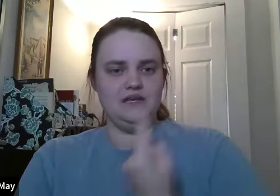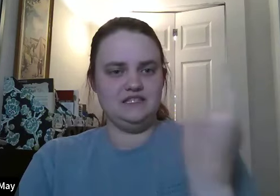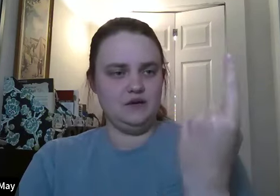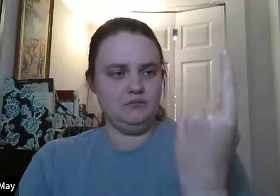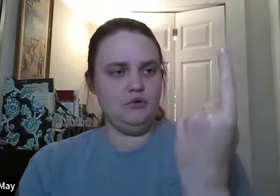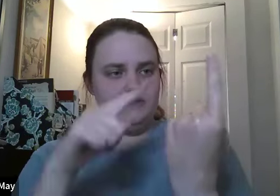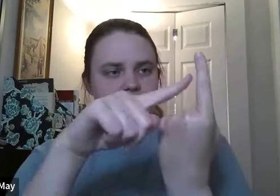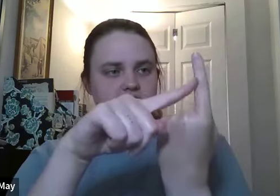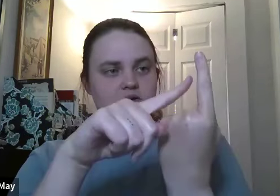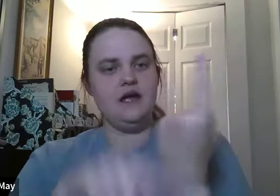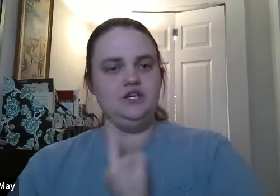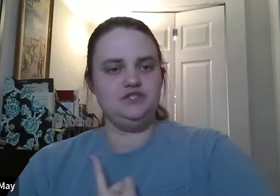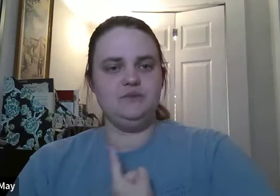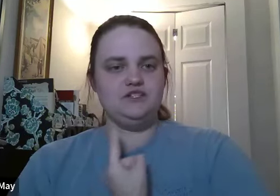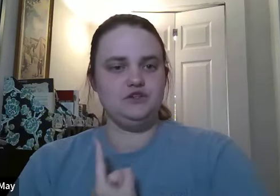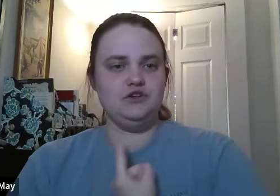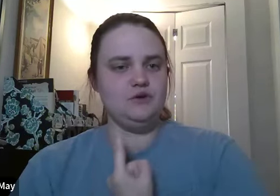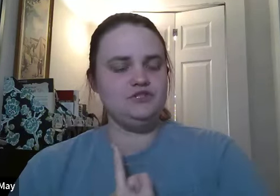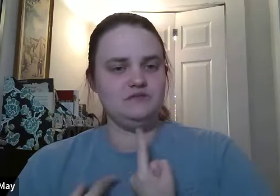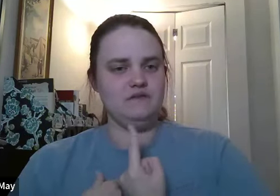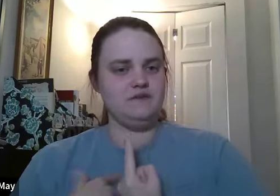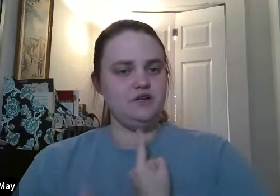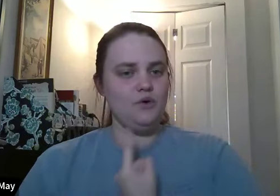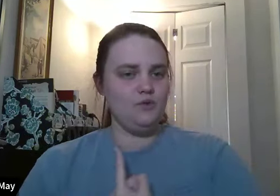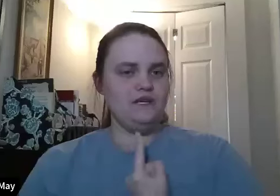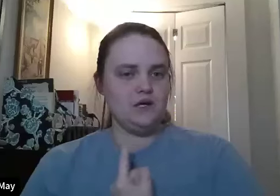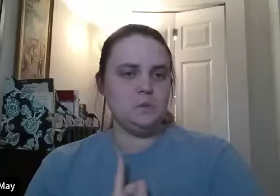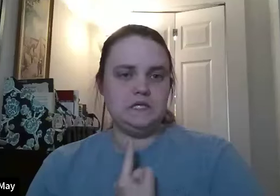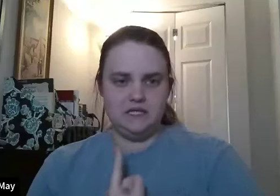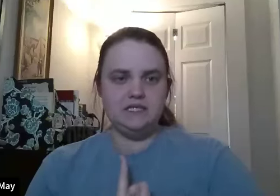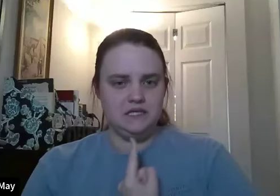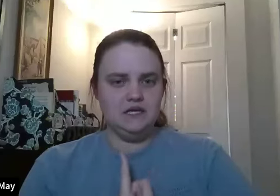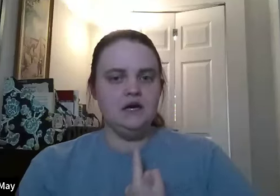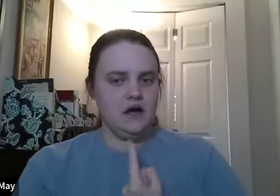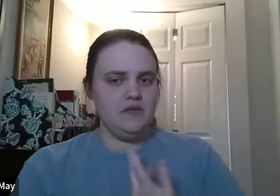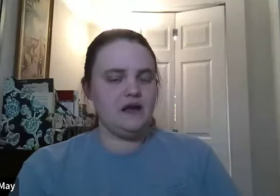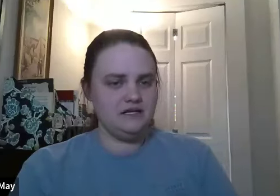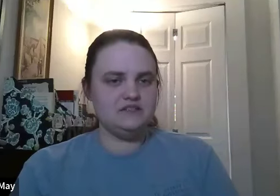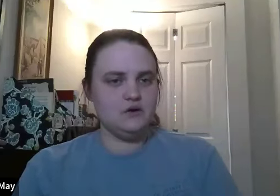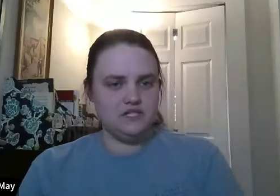It's like a pointer finger, and you just make a circular motion right in front of you. Only. That kind of tells the only